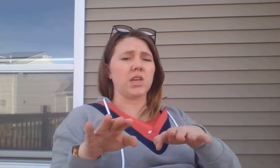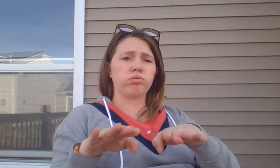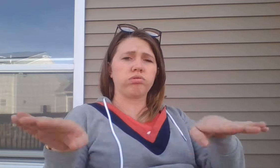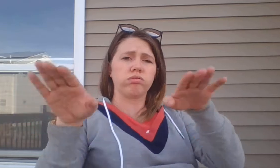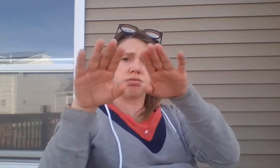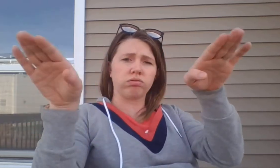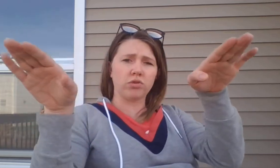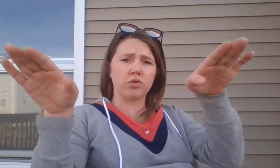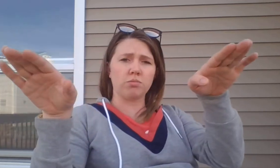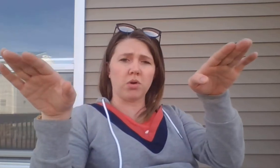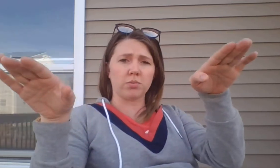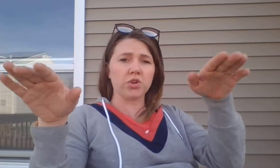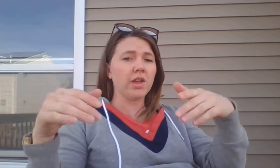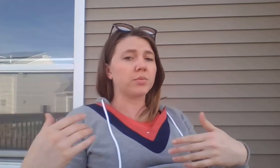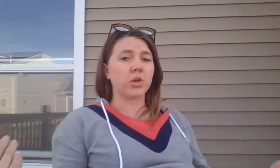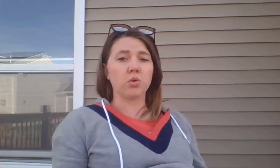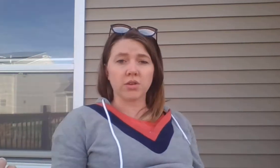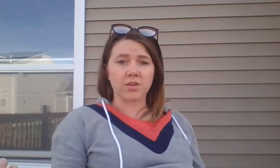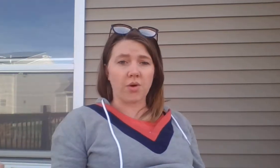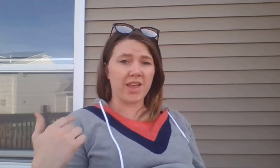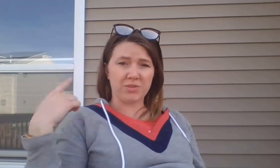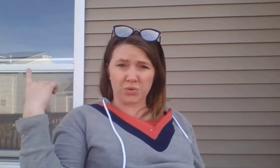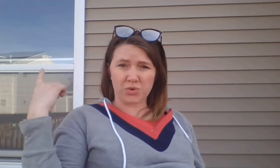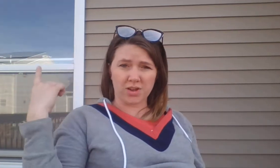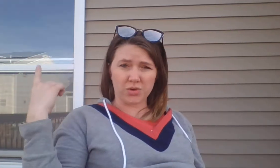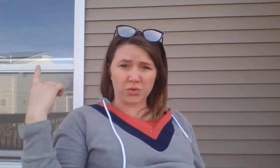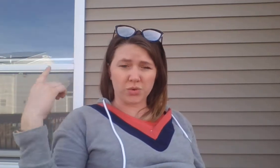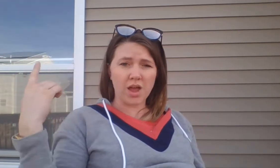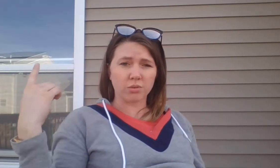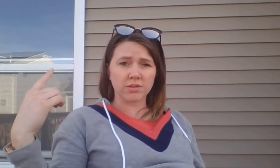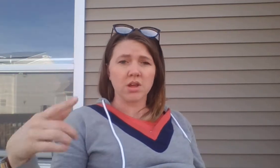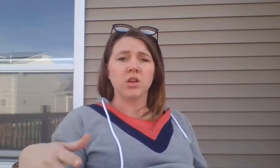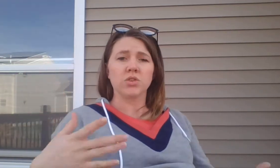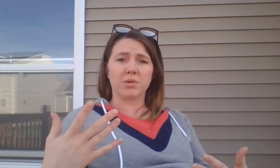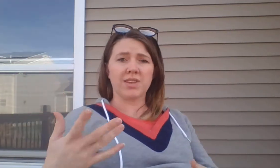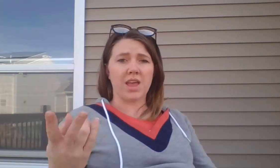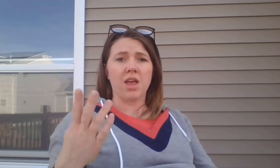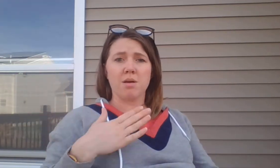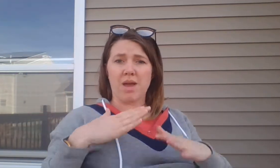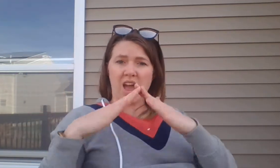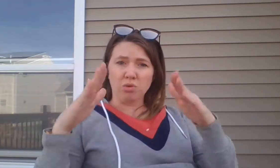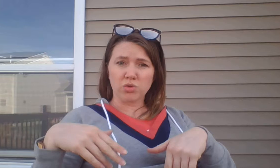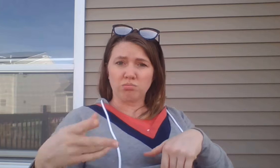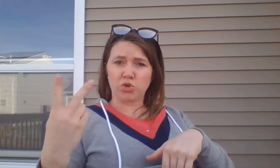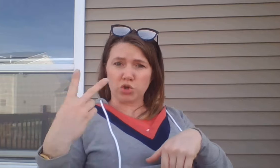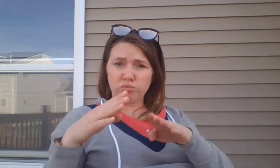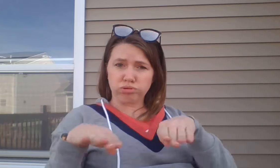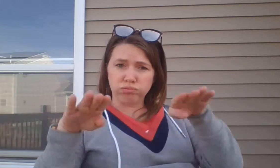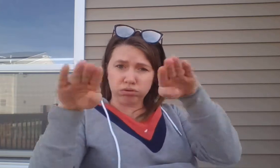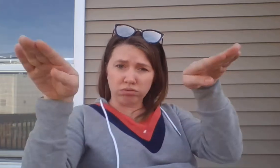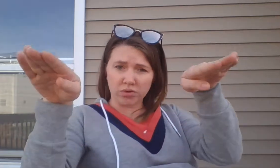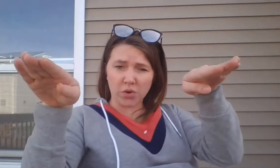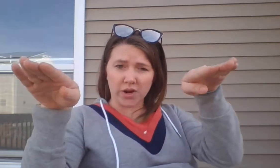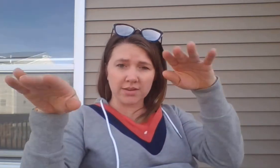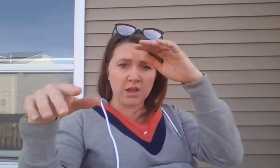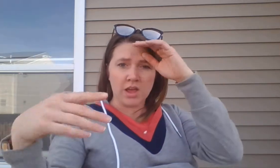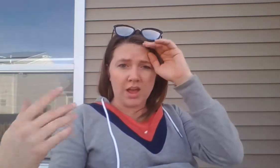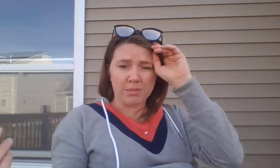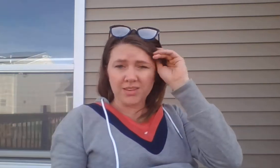see multiple shelves, but I have a two-story house. So I'm going to say my house, 2 stories. I'm not